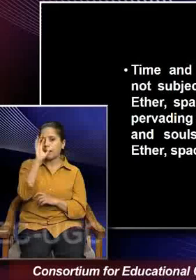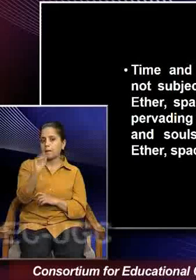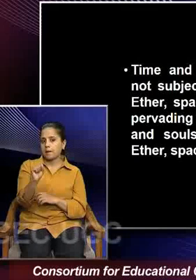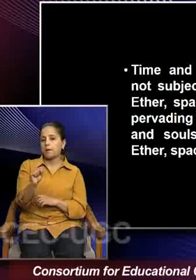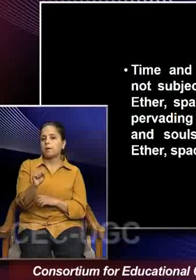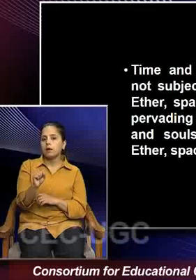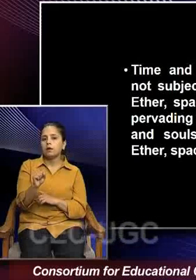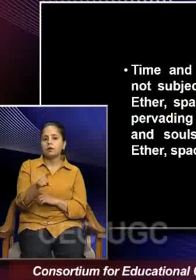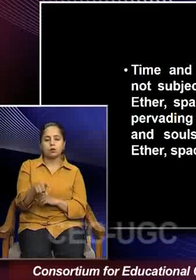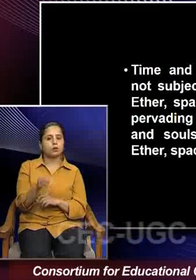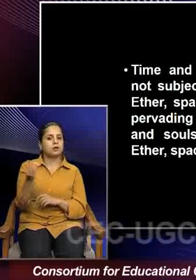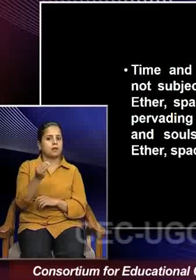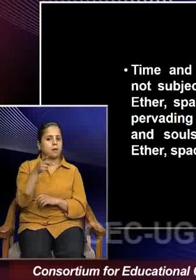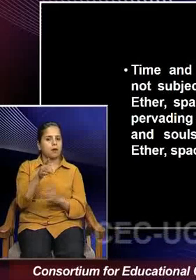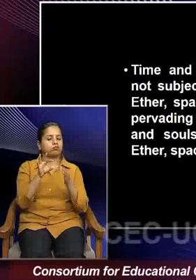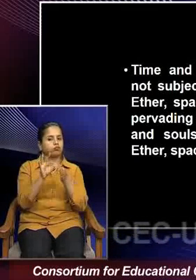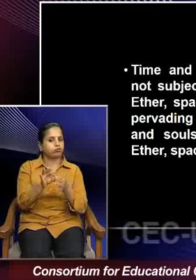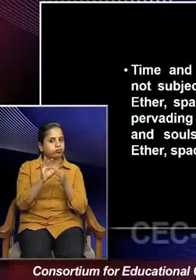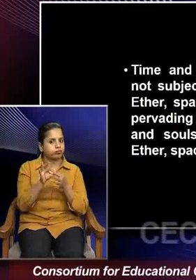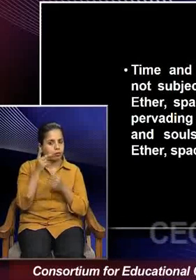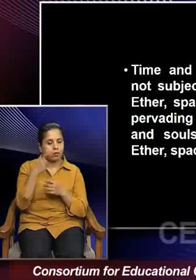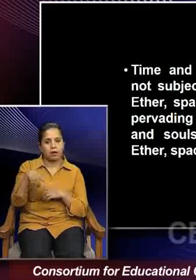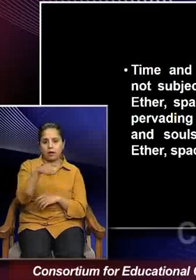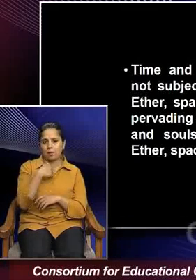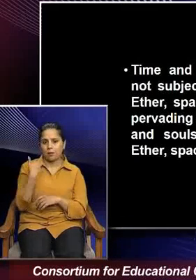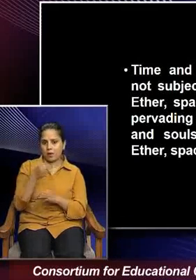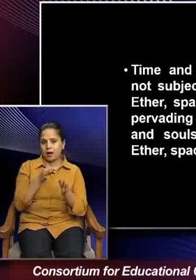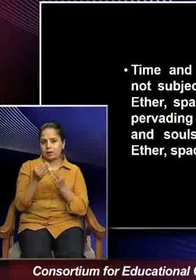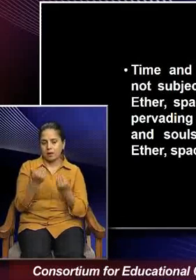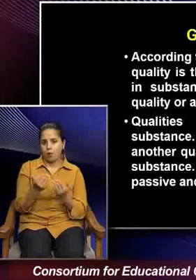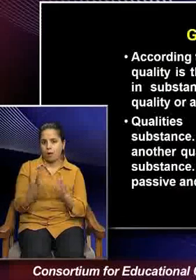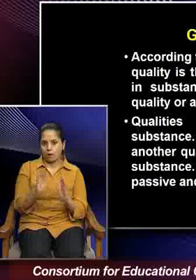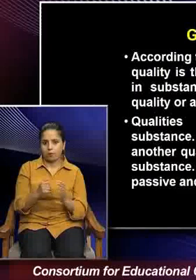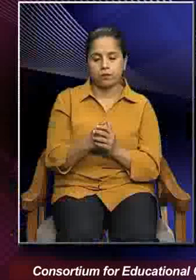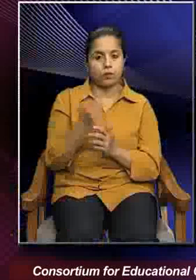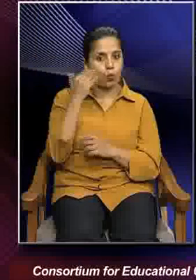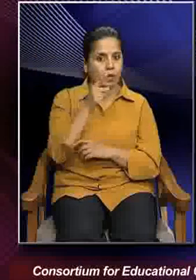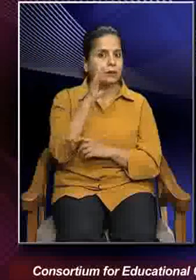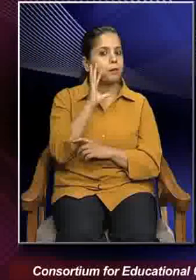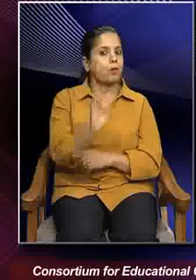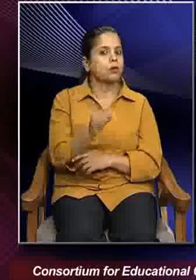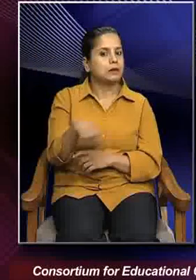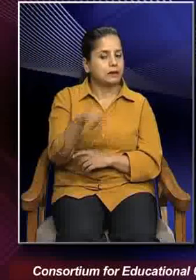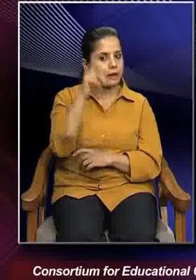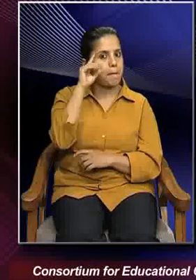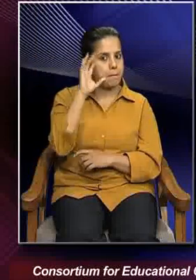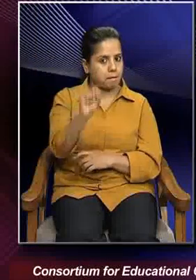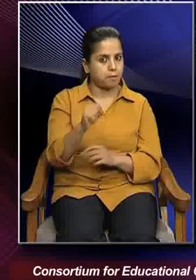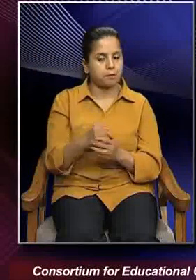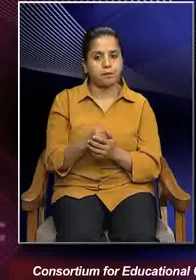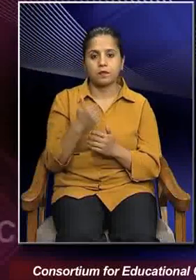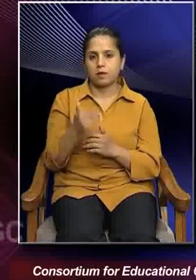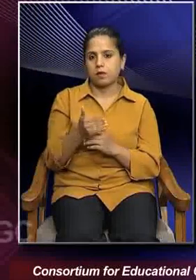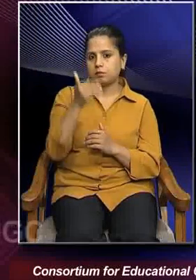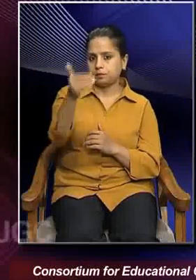of these relations that we have mentioned here, because they are important. Moving to